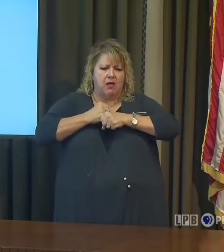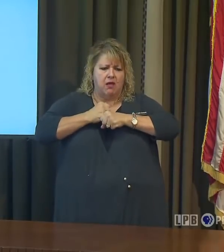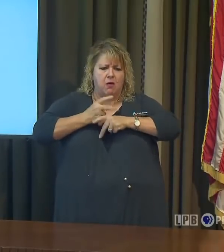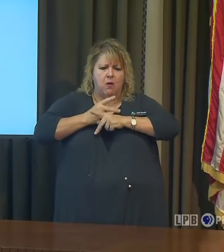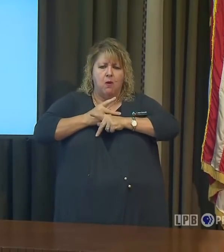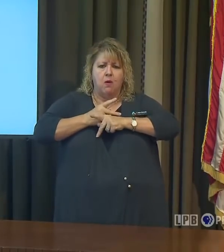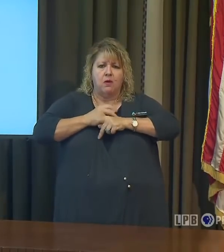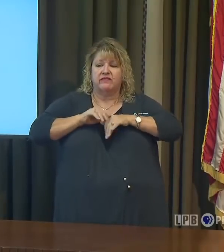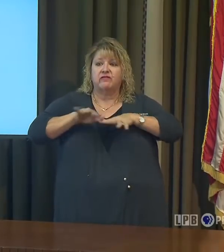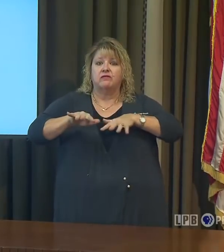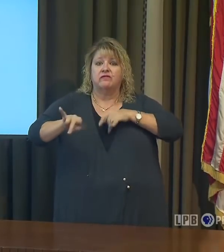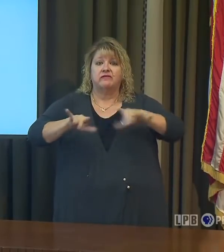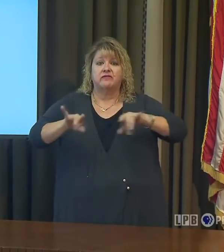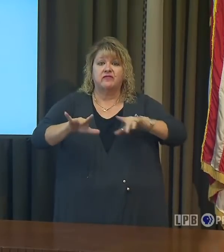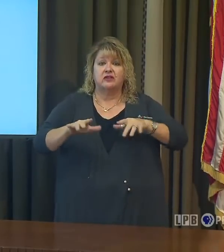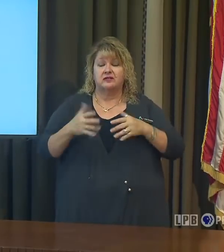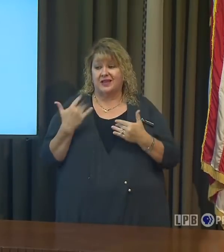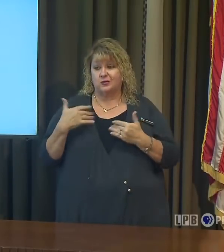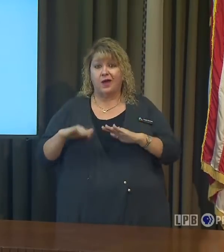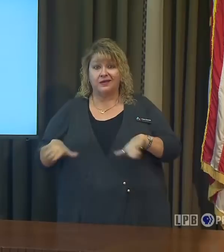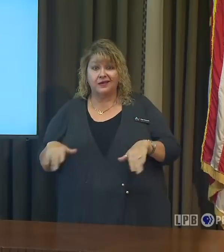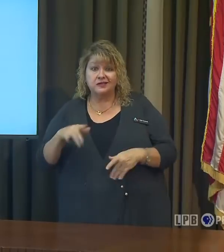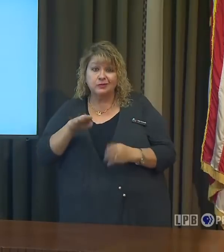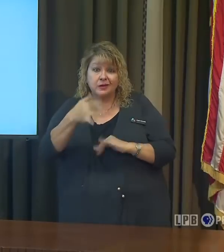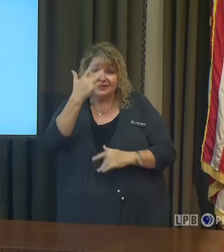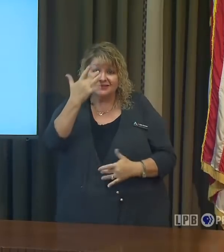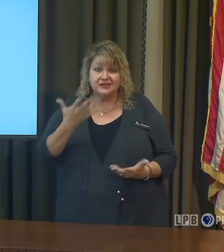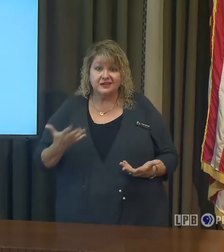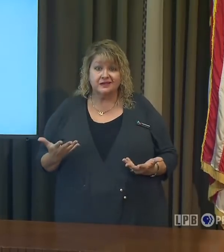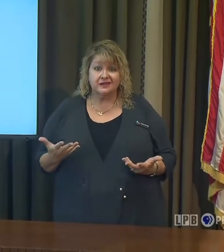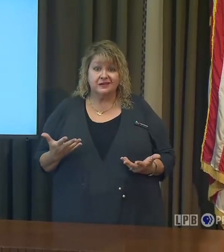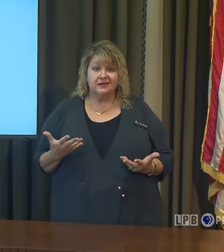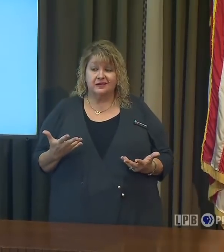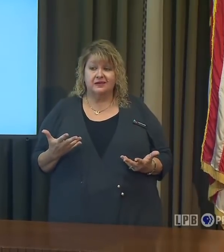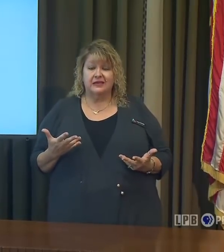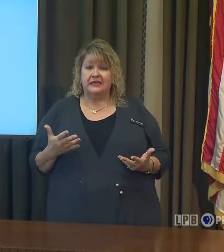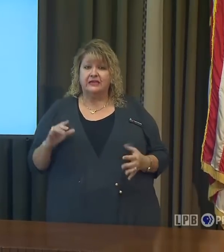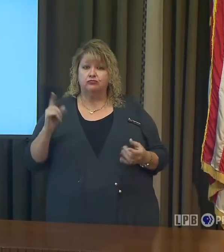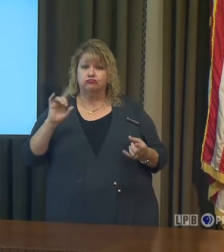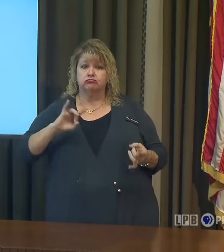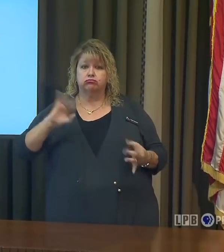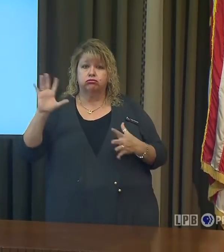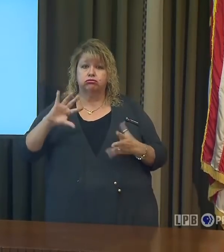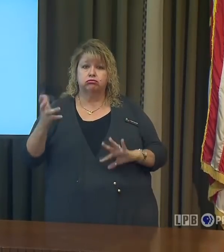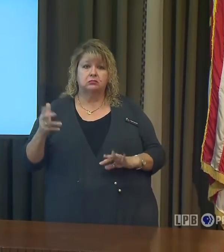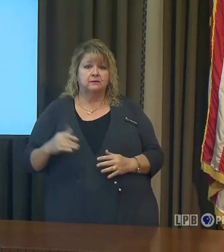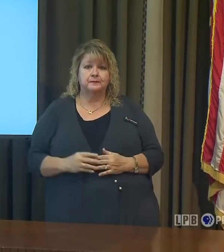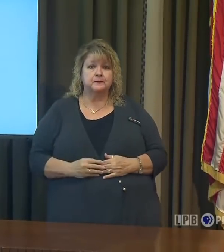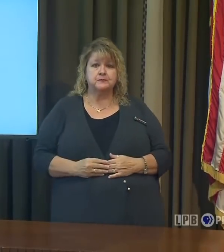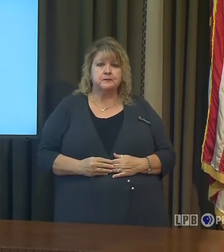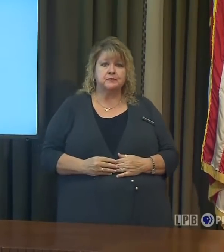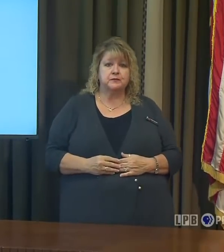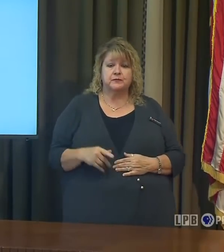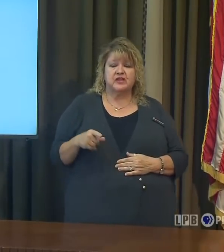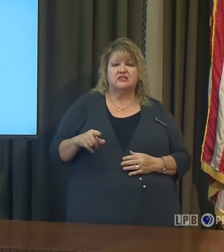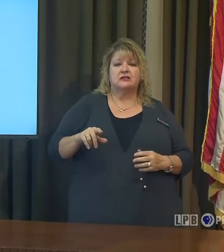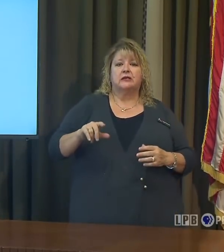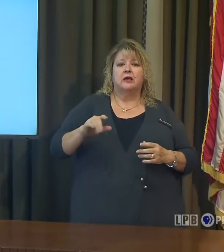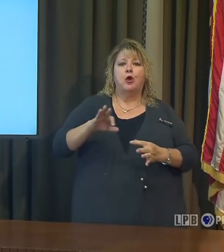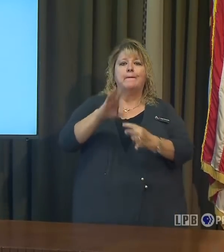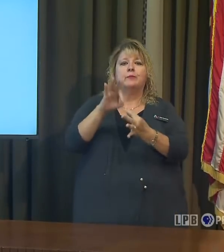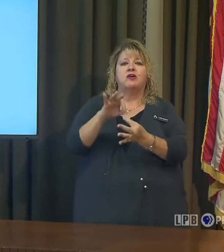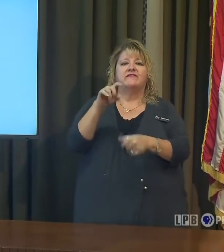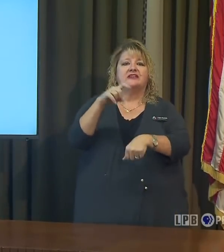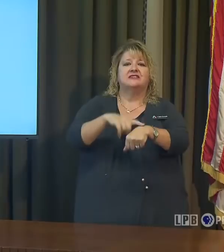ever have before up until this point. This is the perfect storm. I'll add to this, the second reason why we're being hit